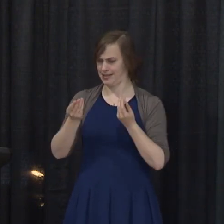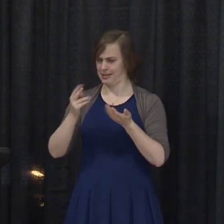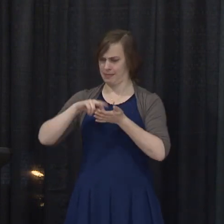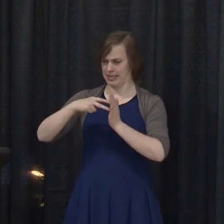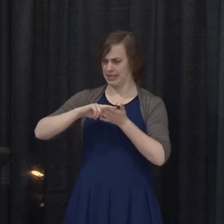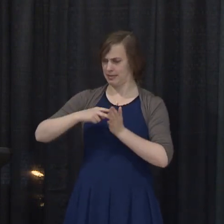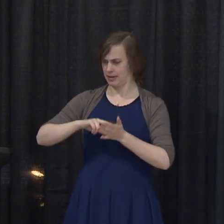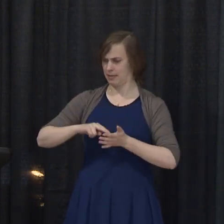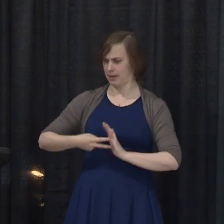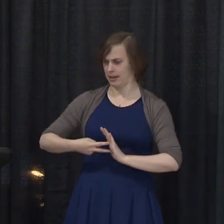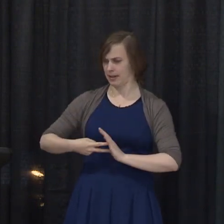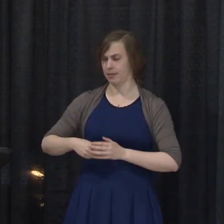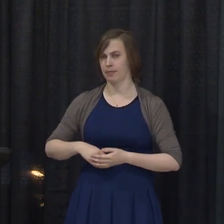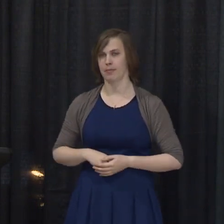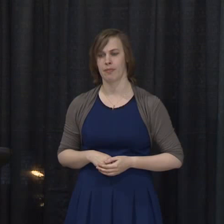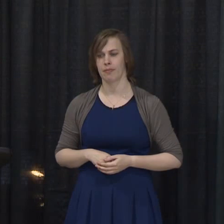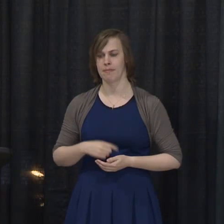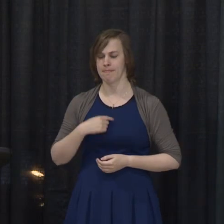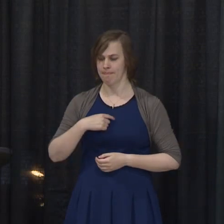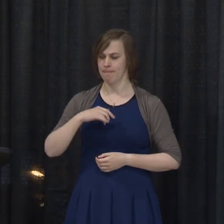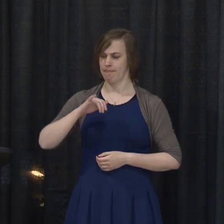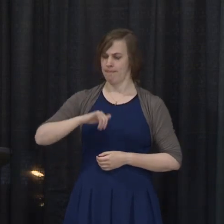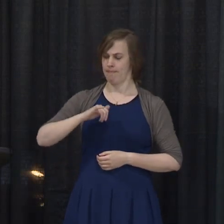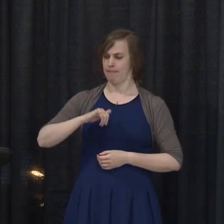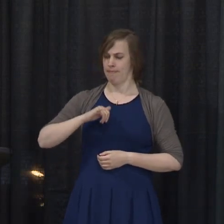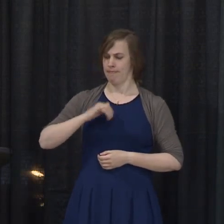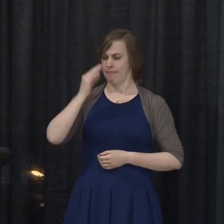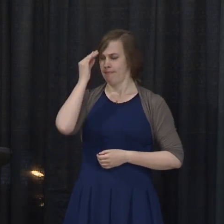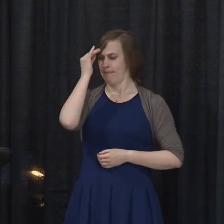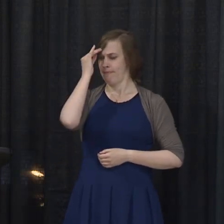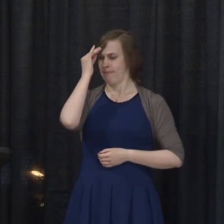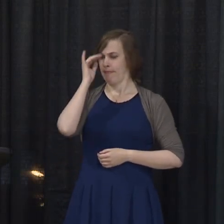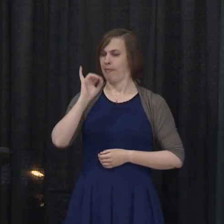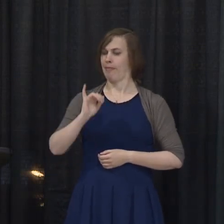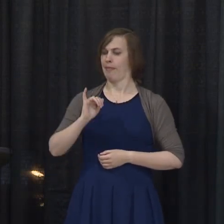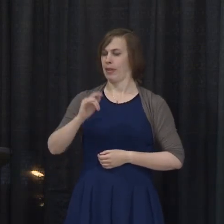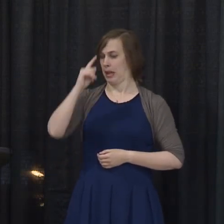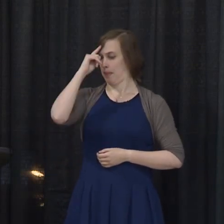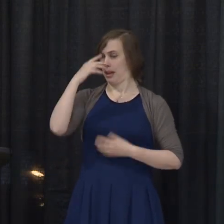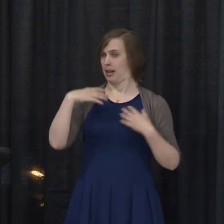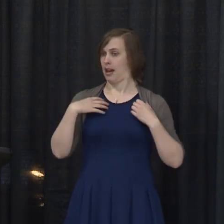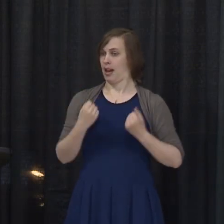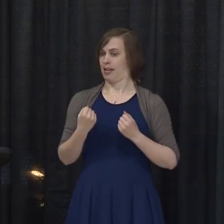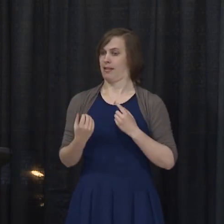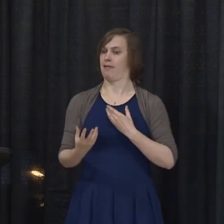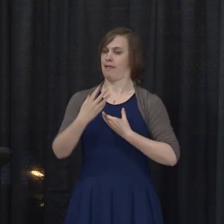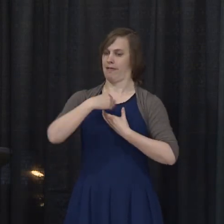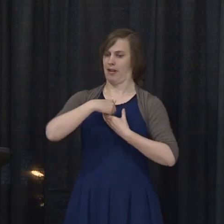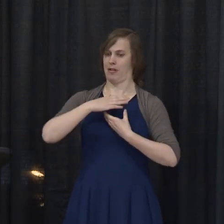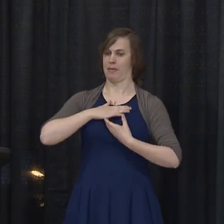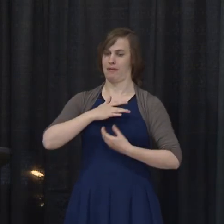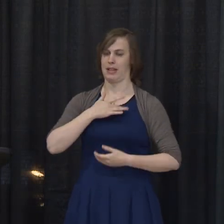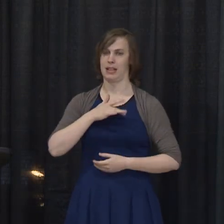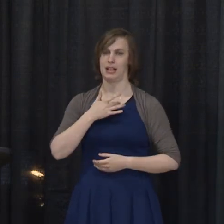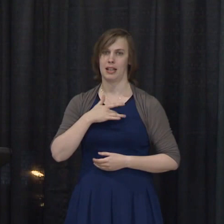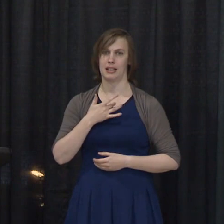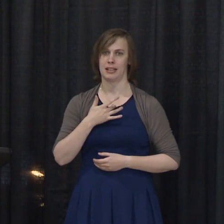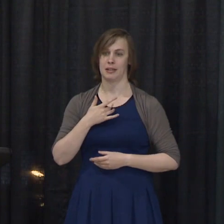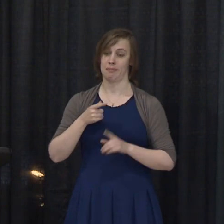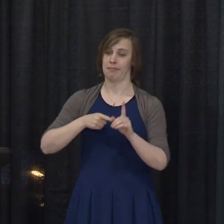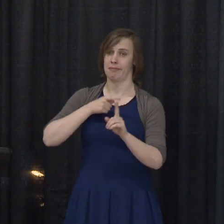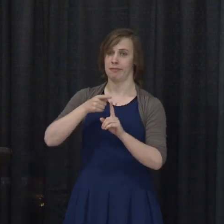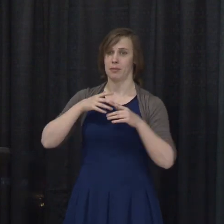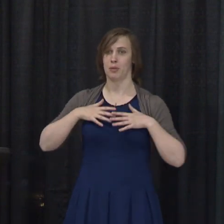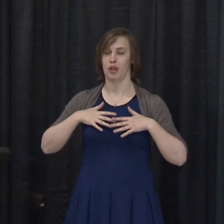I became face to face with the realization that depression played a part in my well-being. This year, one of the smartest decisions